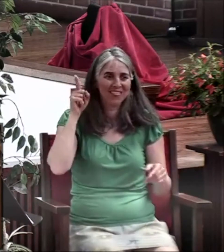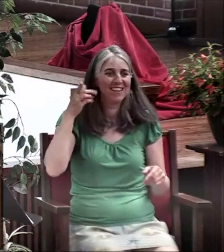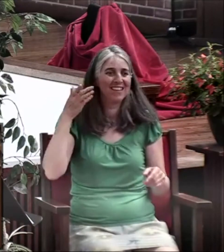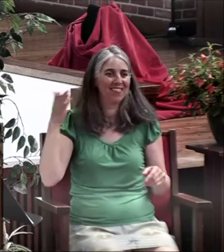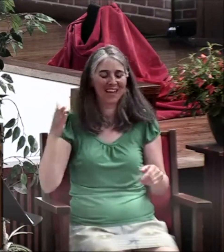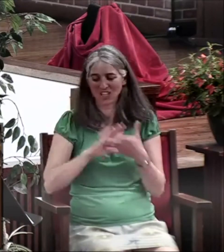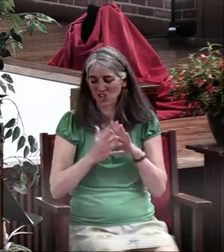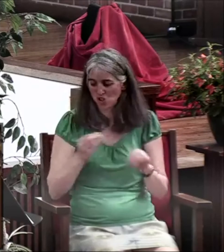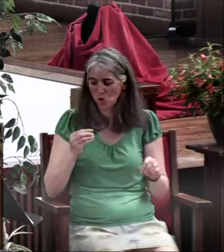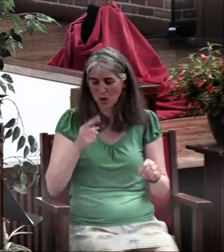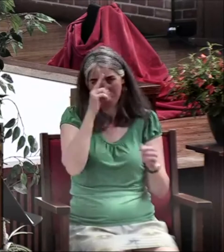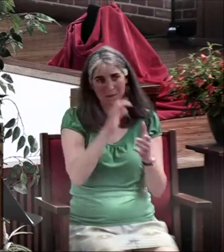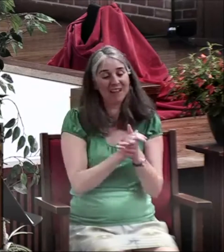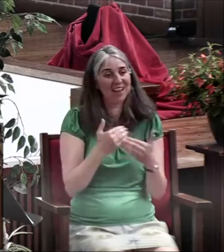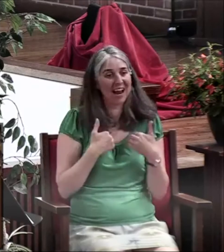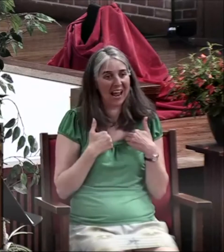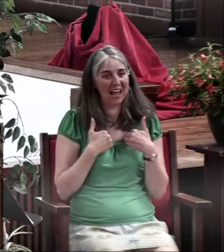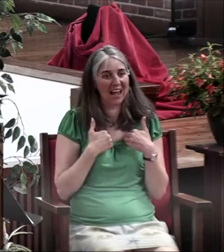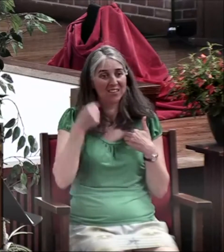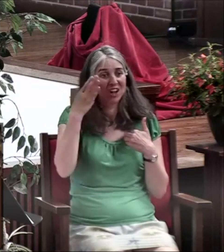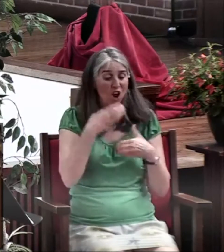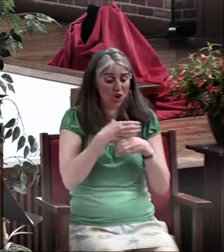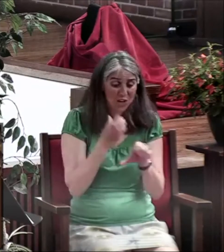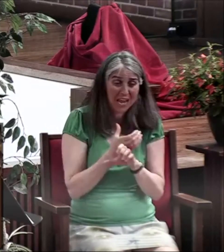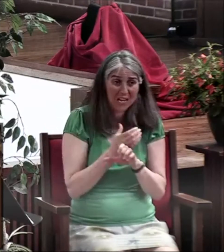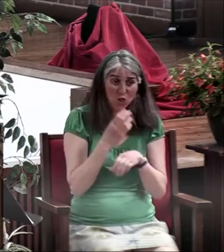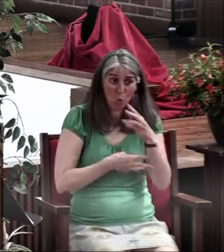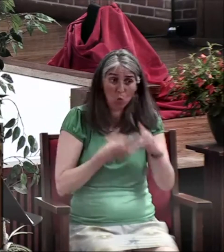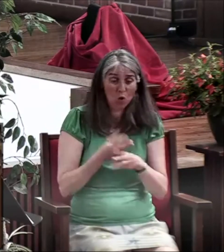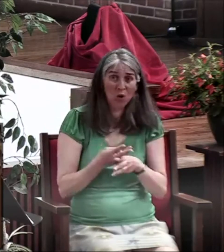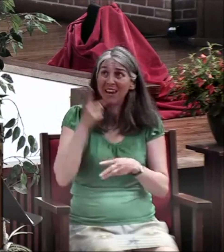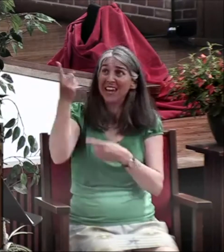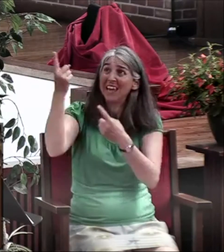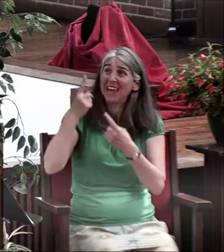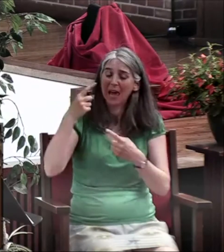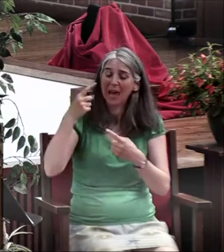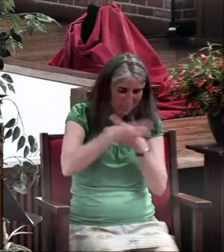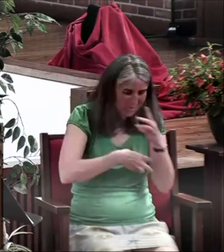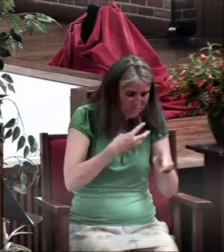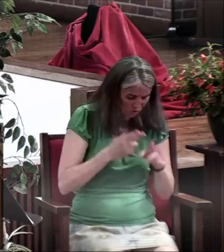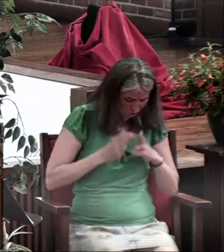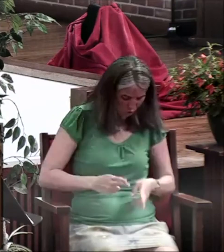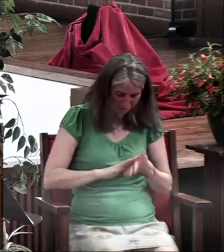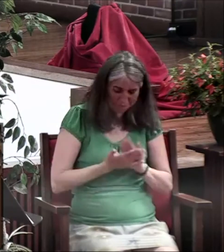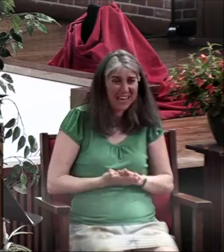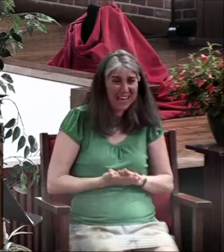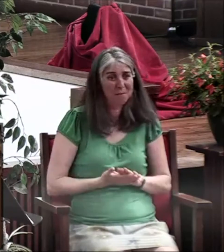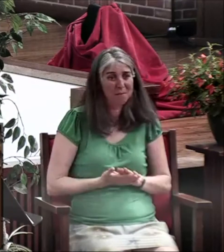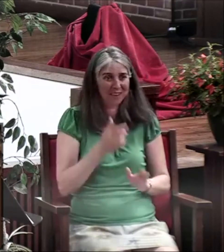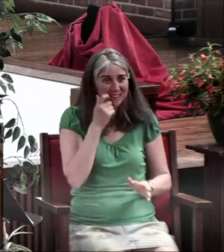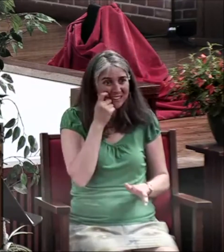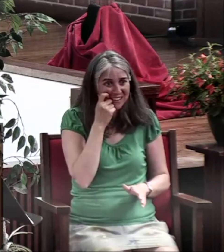this story, this belief that I have that God created the world and that he came to this world in human flesh is